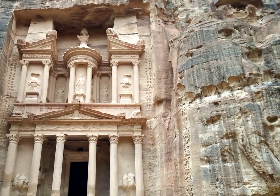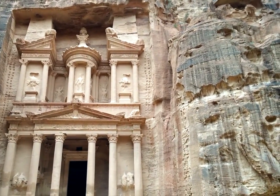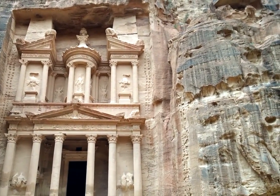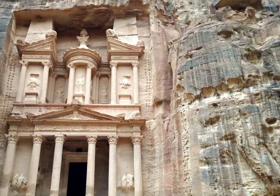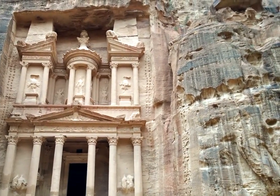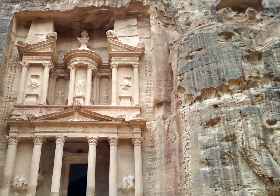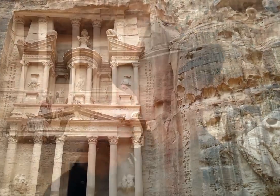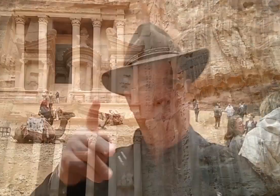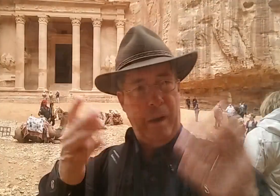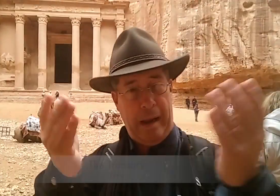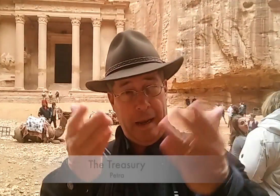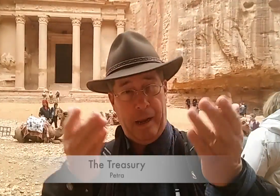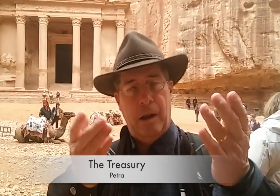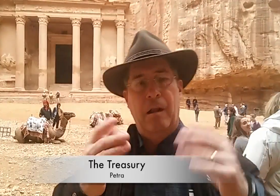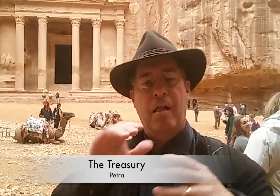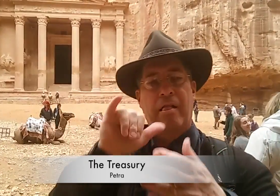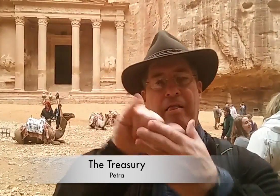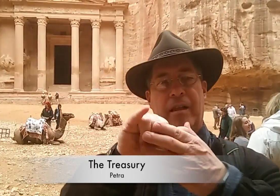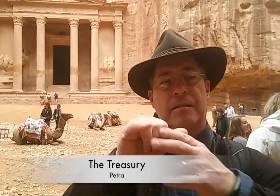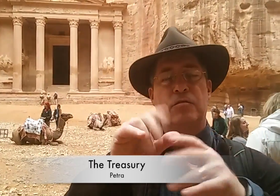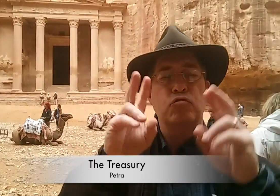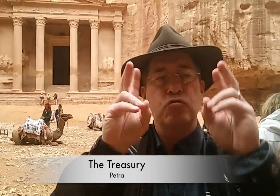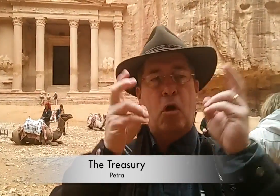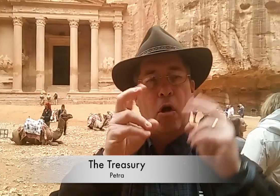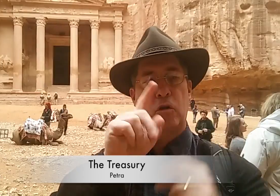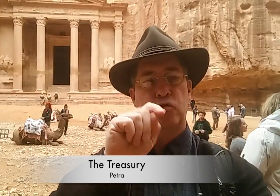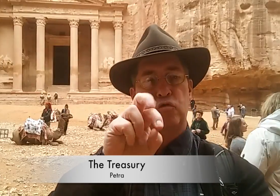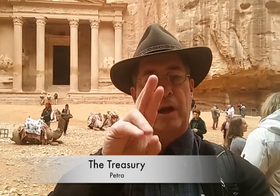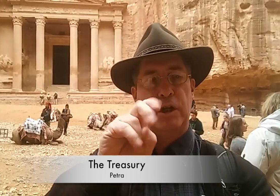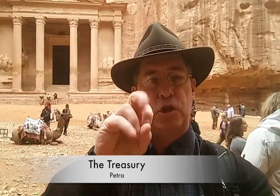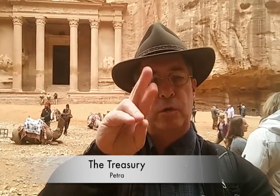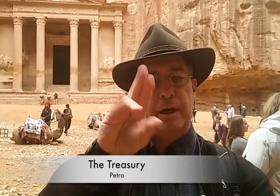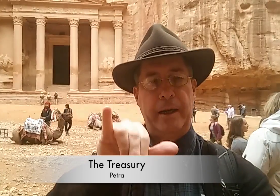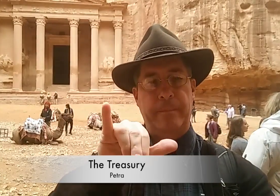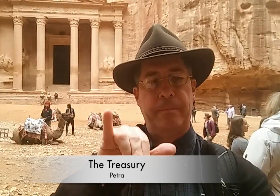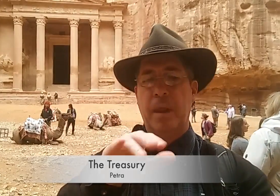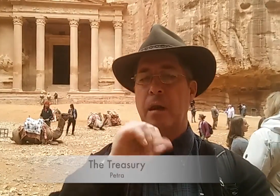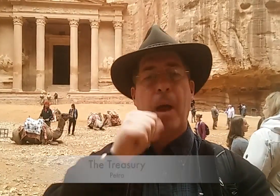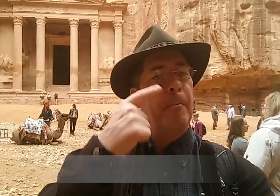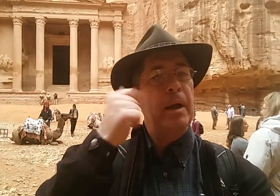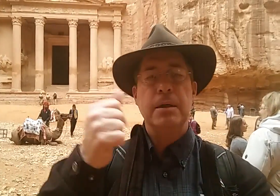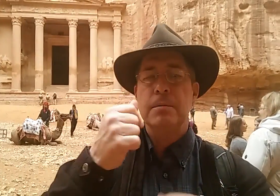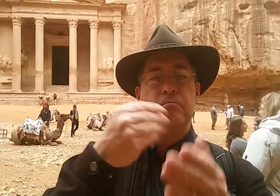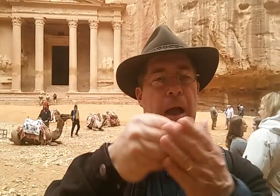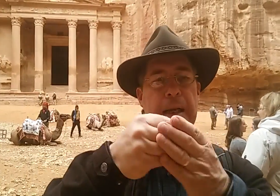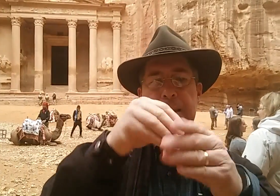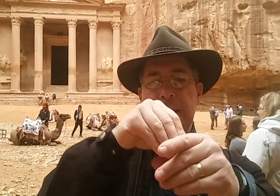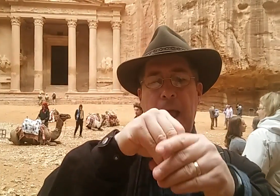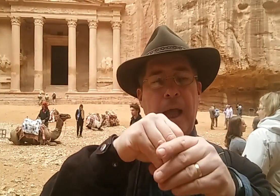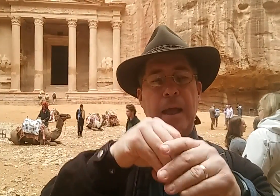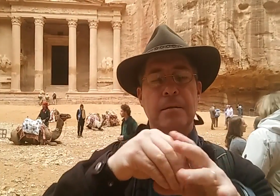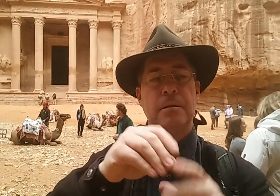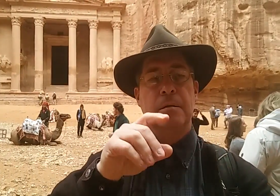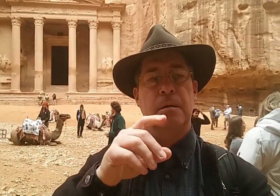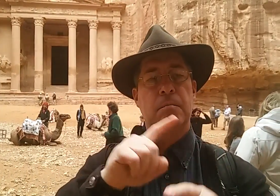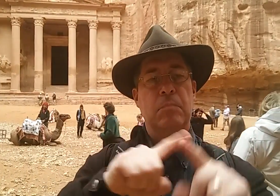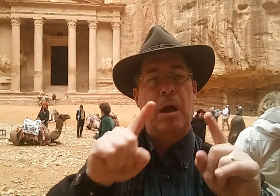place where they kept the money. Okay? The treasury. And so here we see the treasury. It's not because money was